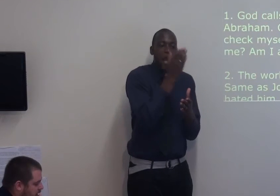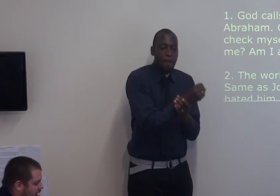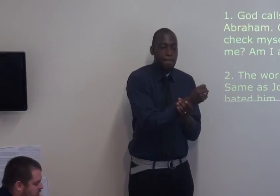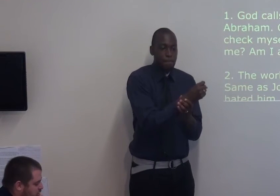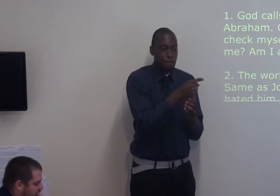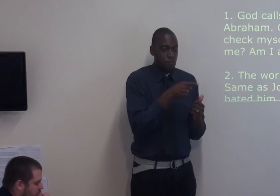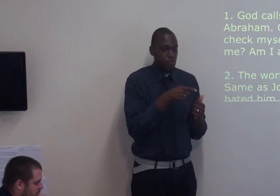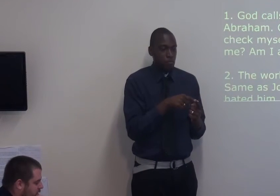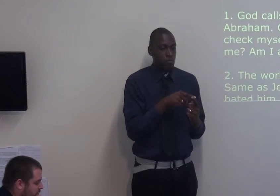I must check myself.